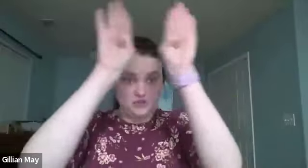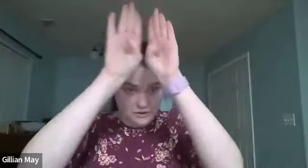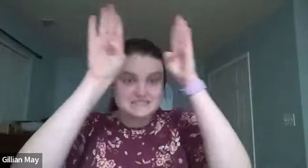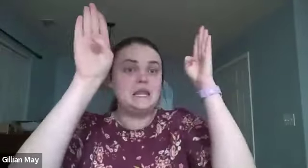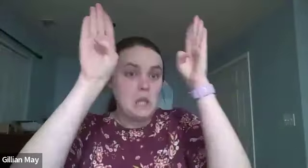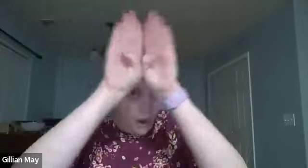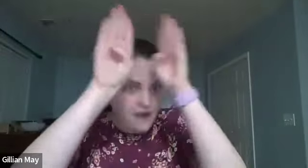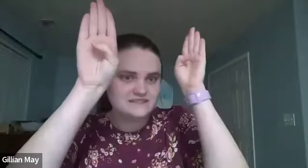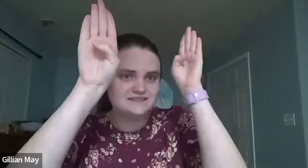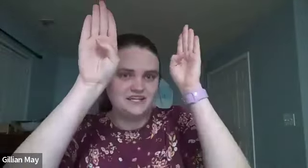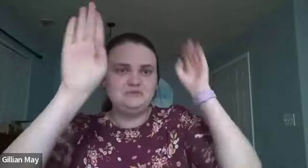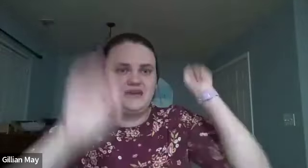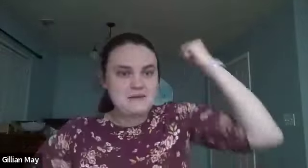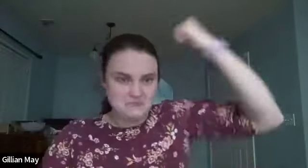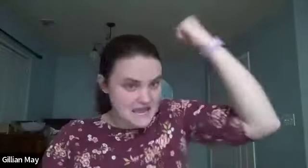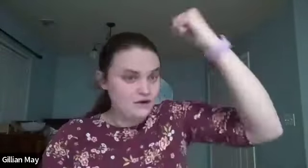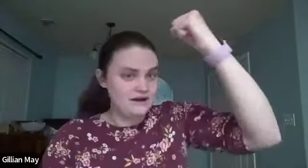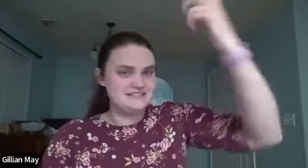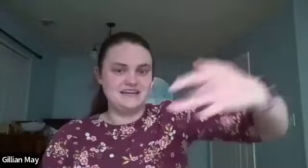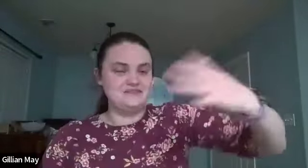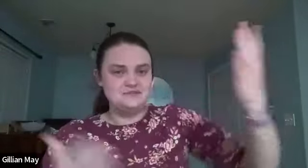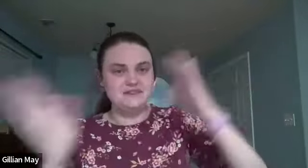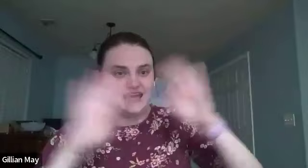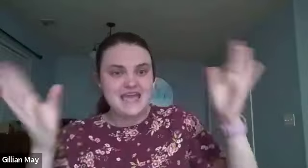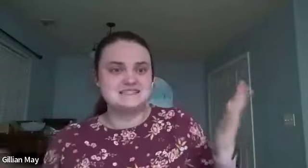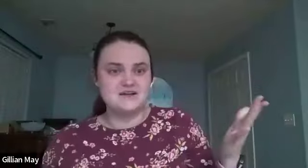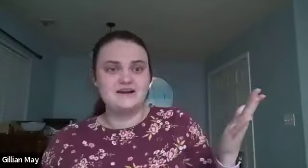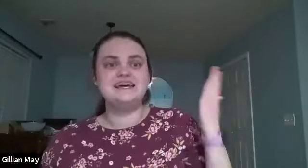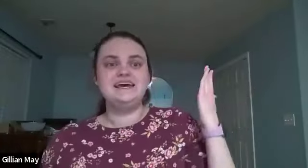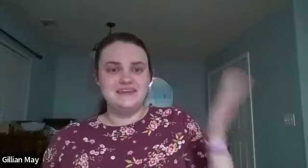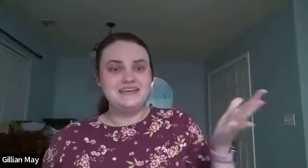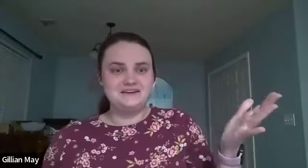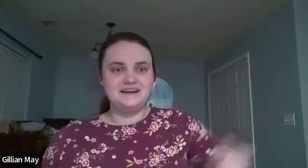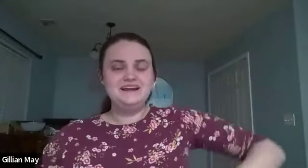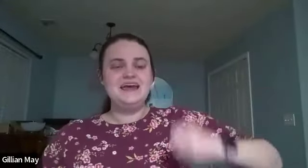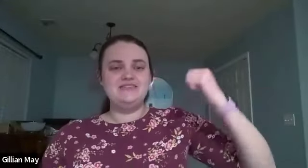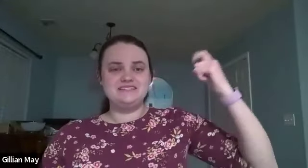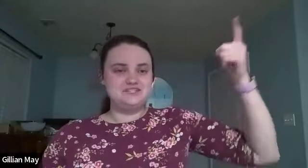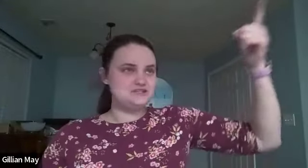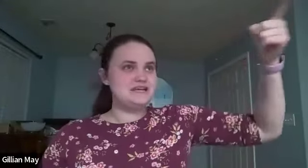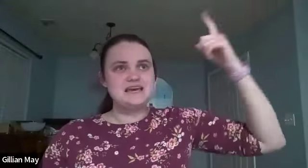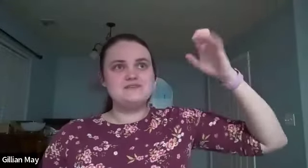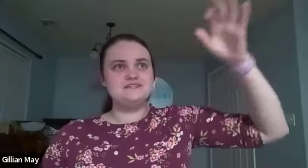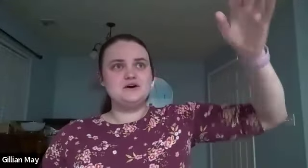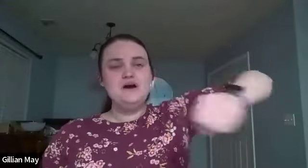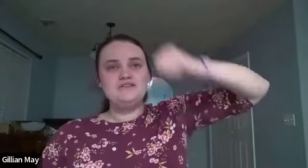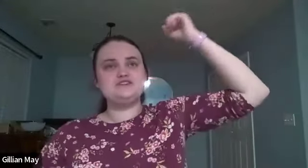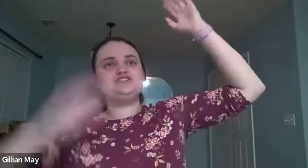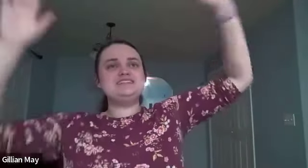door is locked. Like you can't bang on it to get them to be like, hey, it's locked. They can't hear it. And the teacher's like deaf. And so there's just these